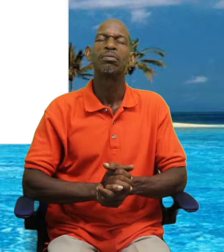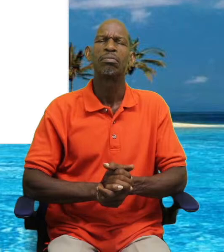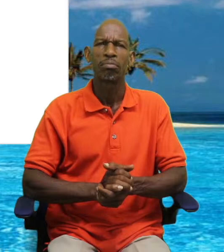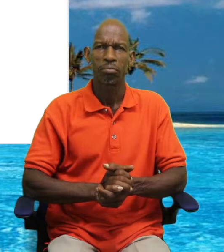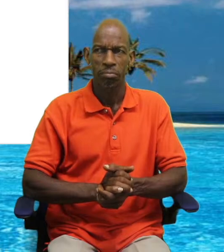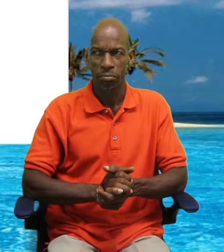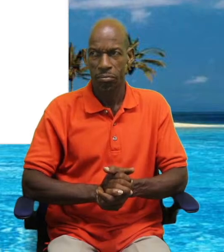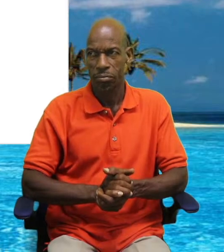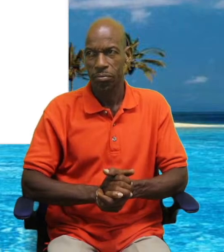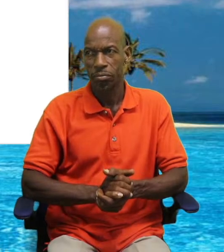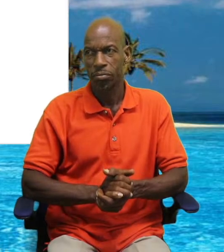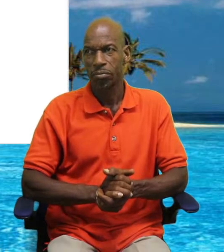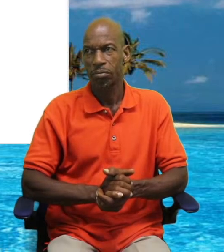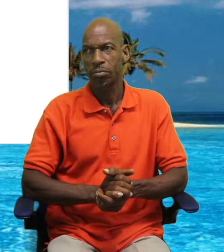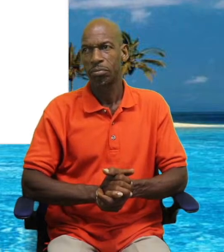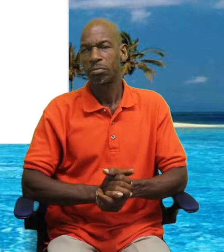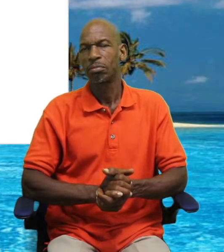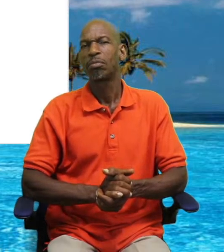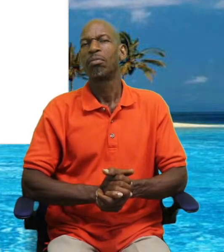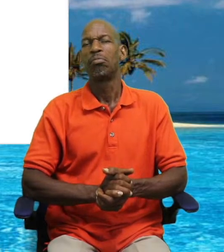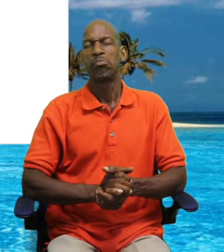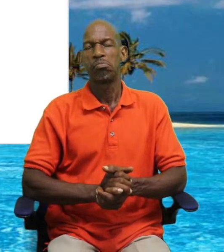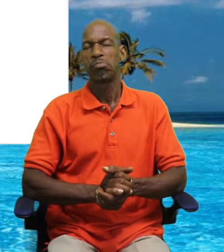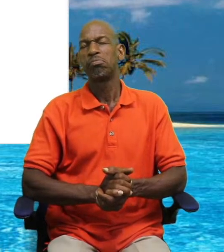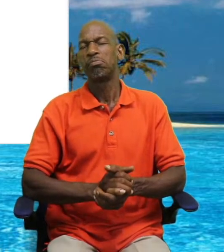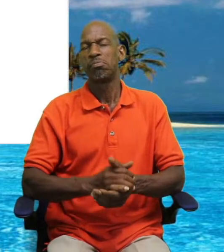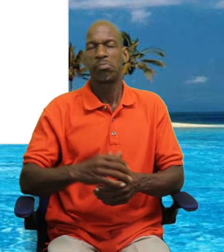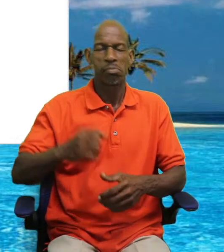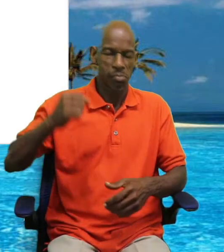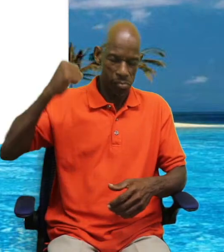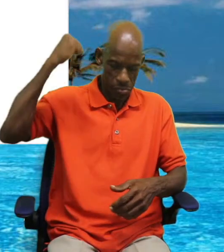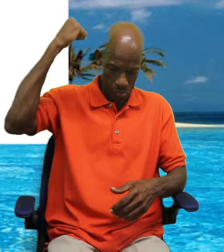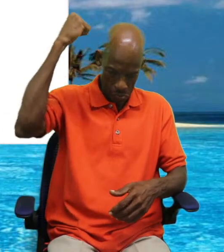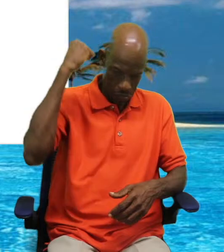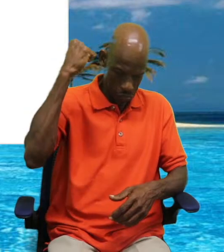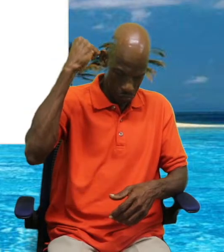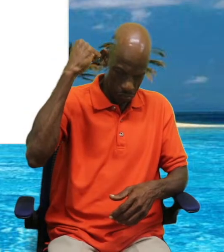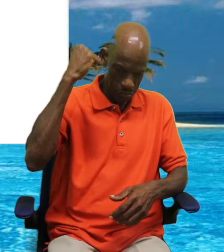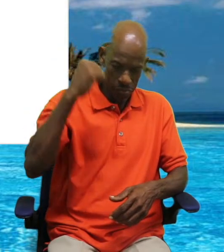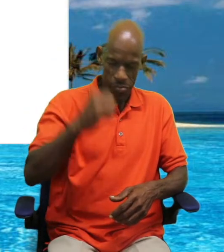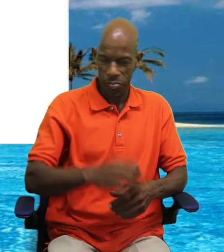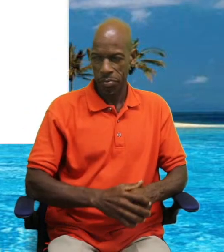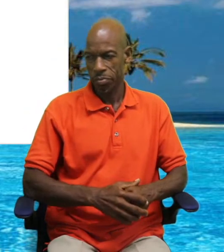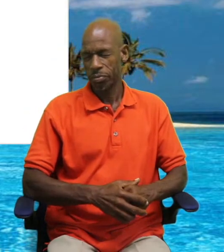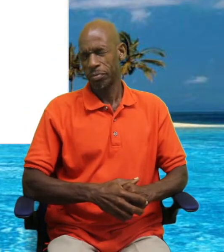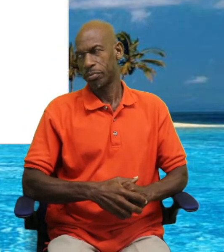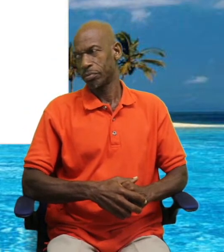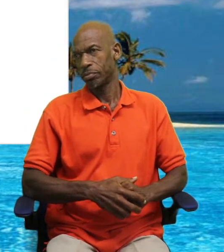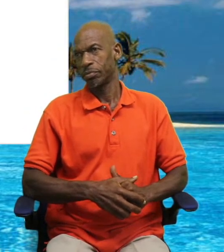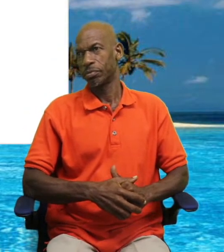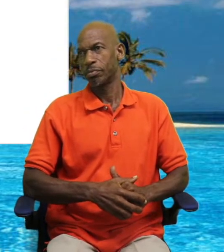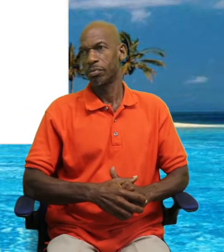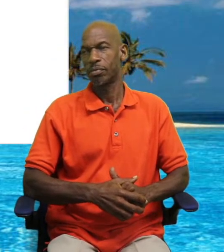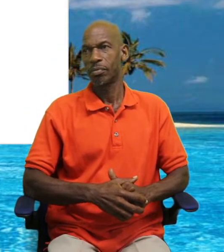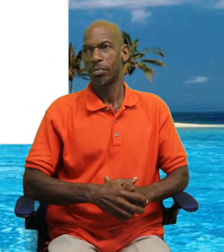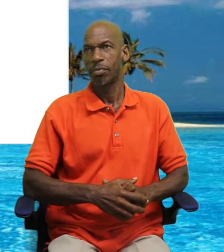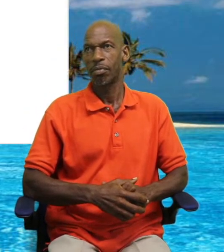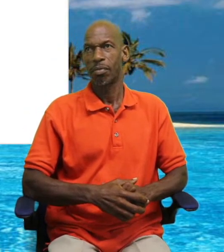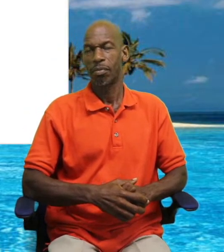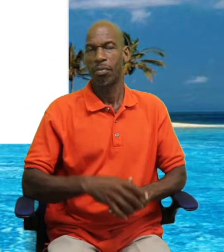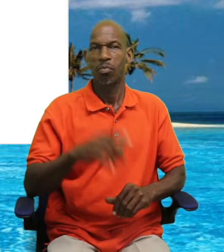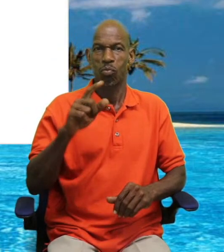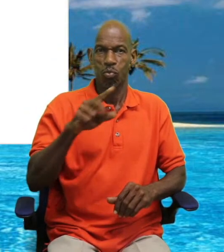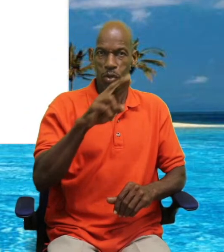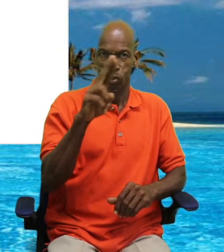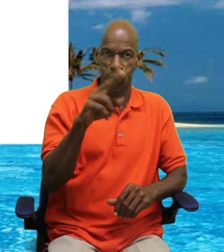All right. So the subject of the sentence is the girl. You can't forget the word the. You must